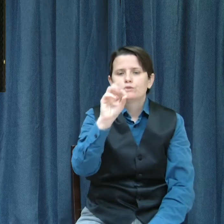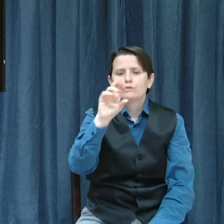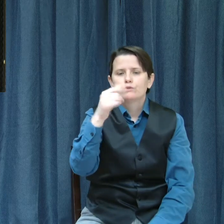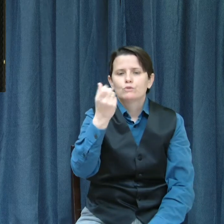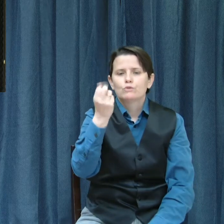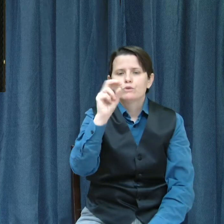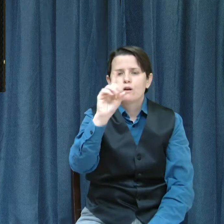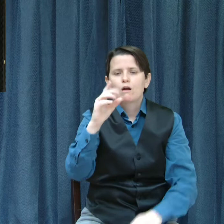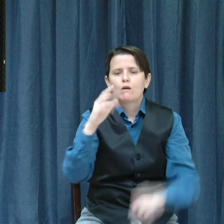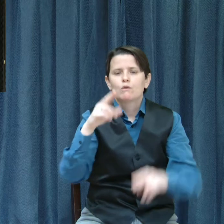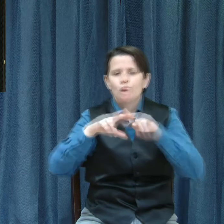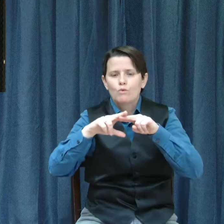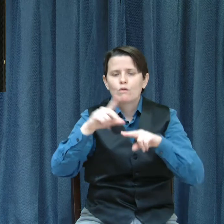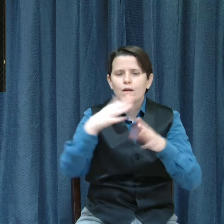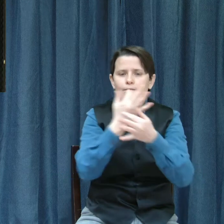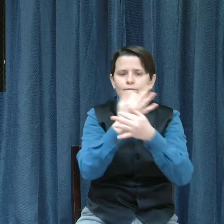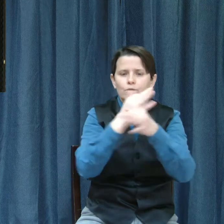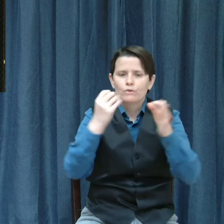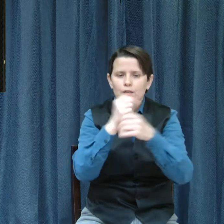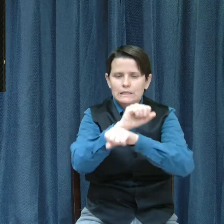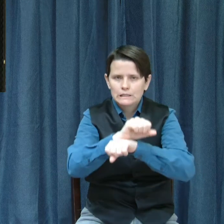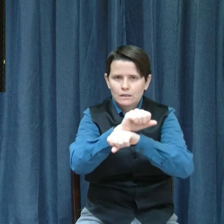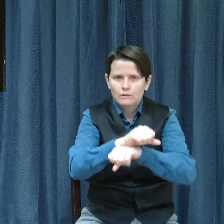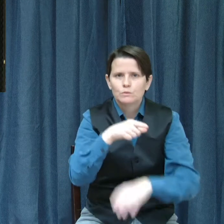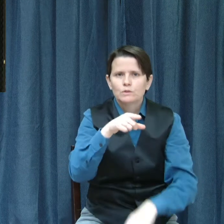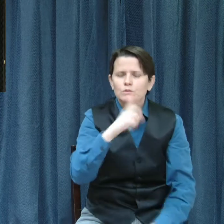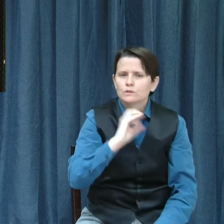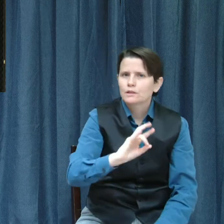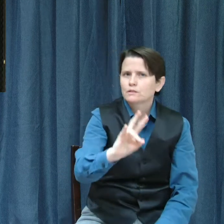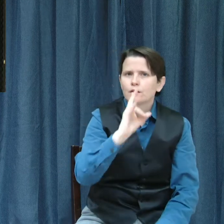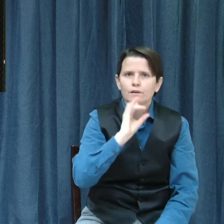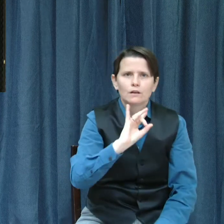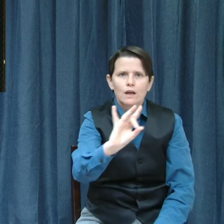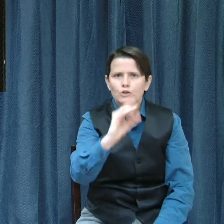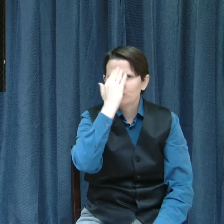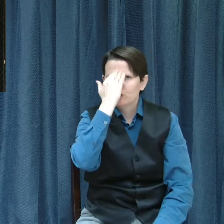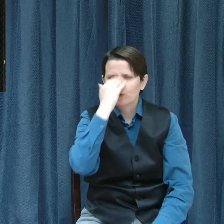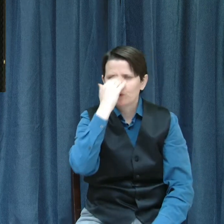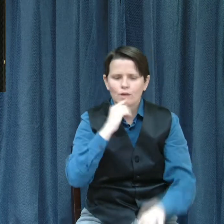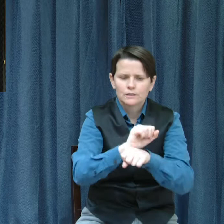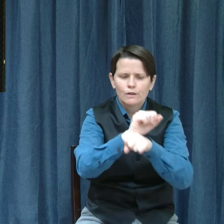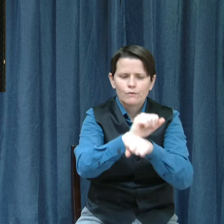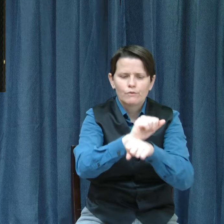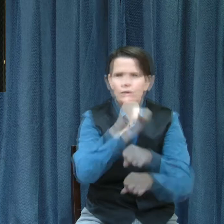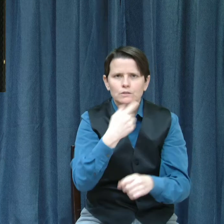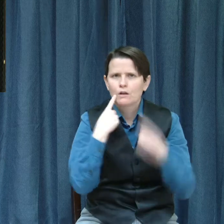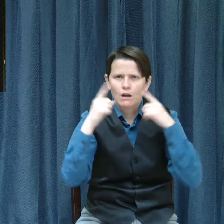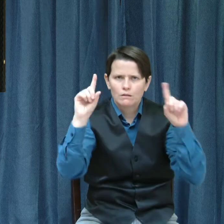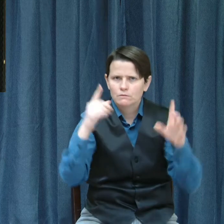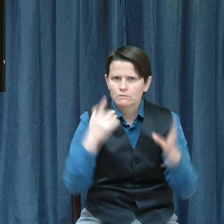years old, she already knew that this wasn't right, that slavery wasn't right. She knew in her bones.